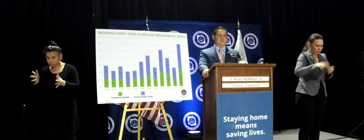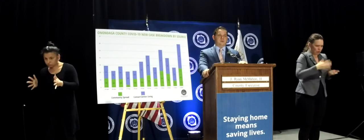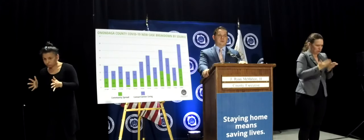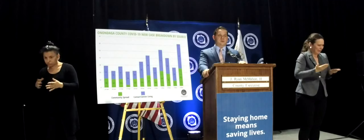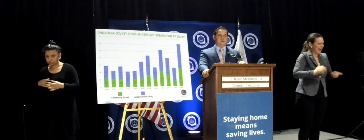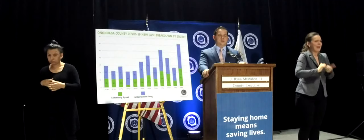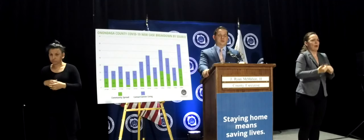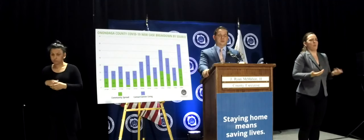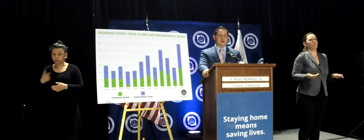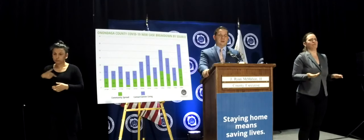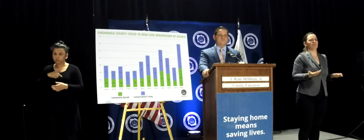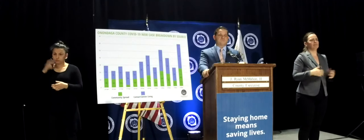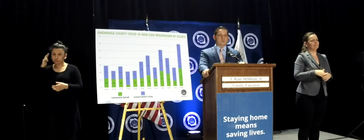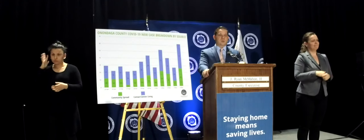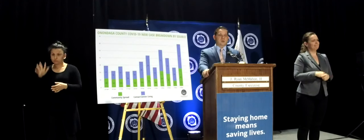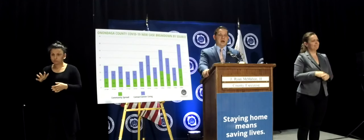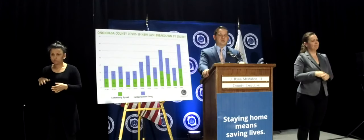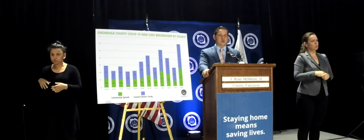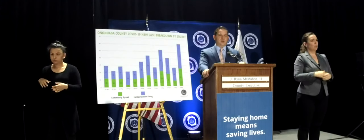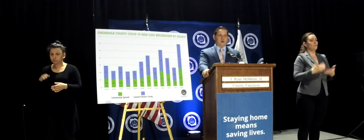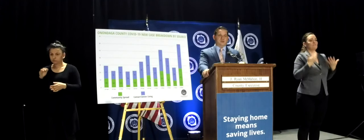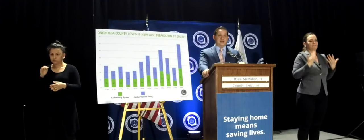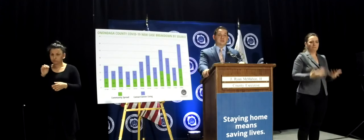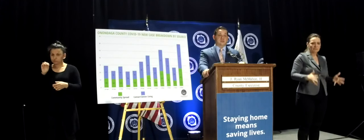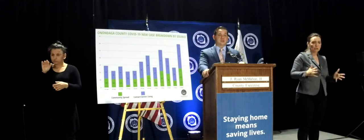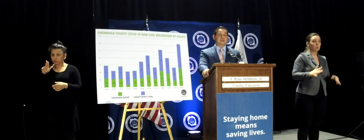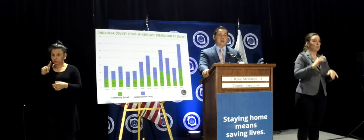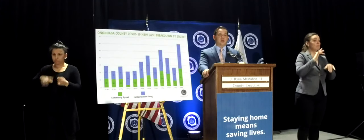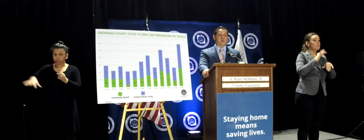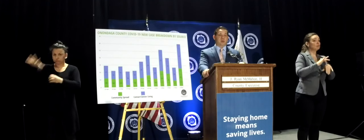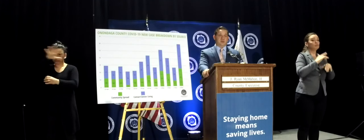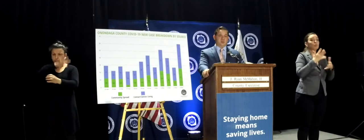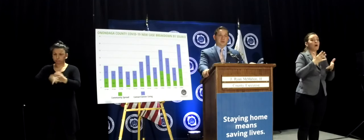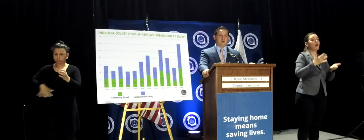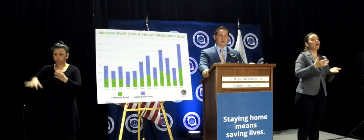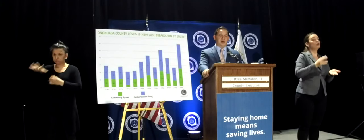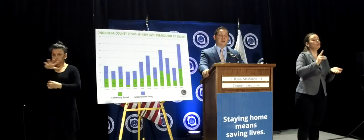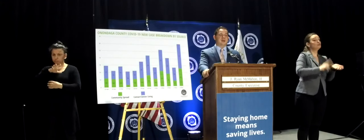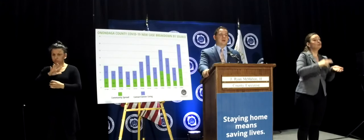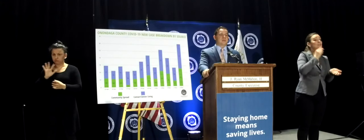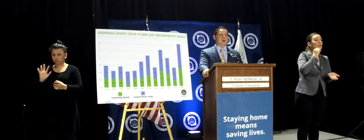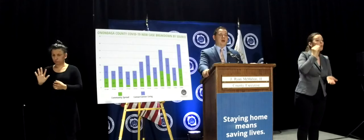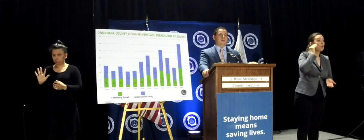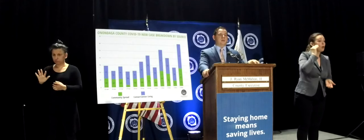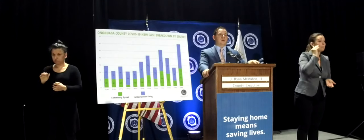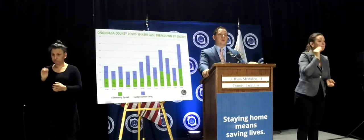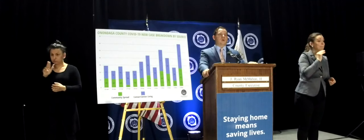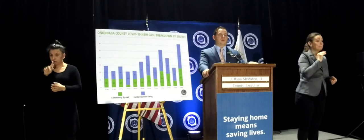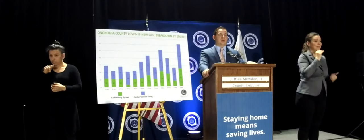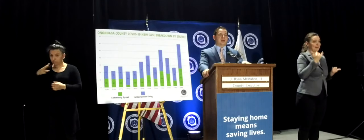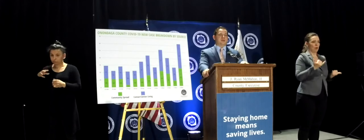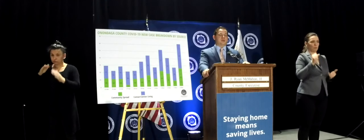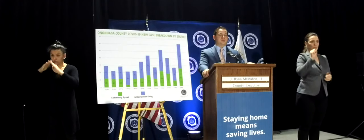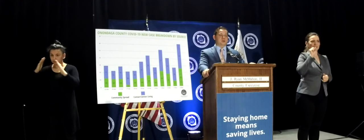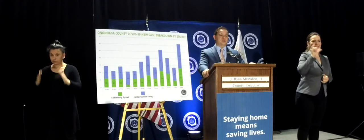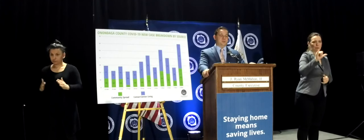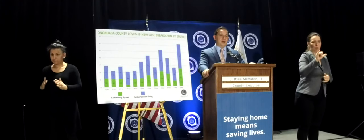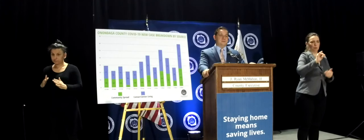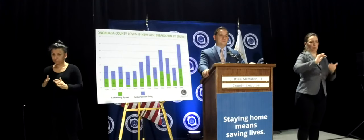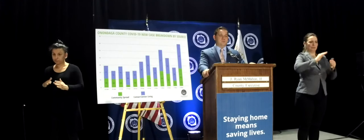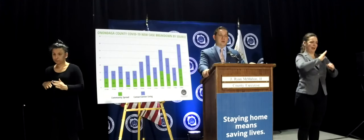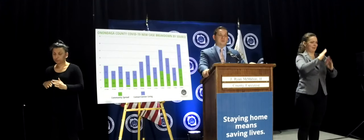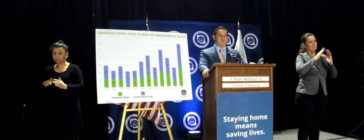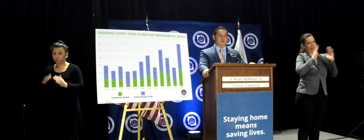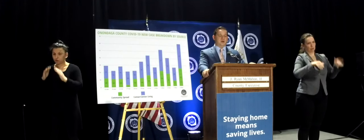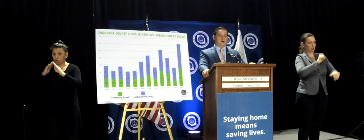we have the Syracuse Housing Authorities asked us to test all their buildings. We're going to do that. But when we look at the community